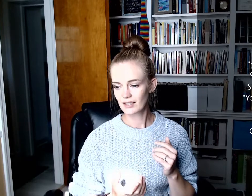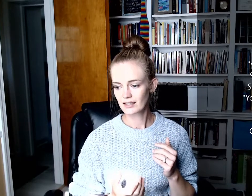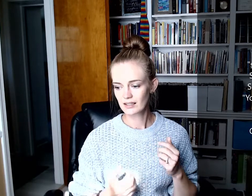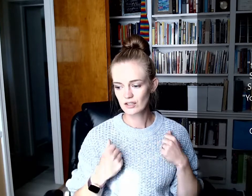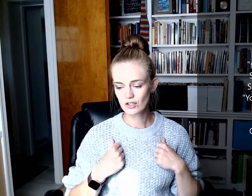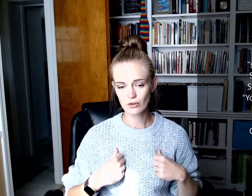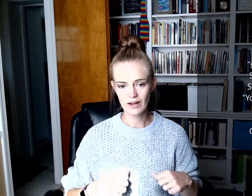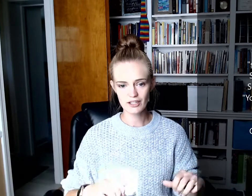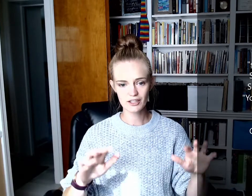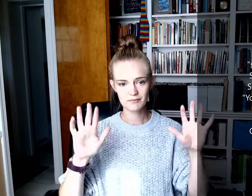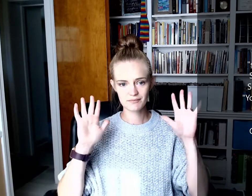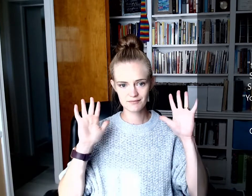surrender,